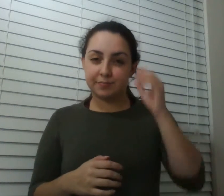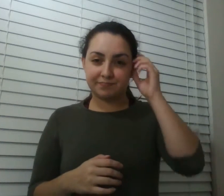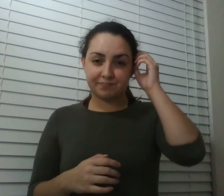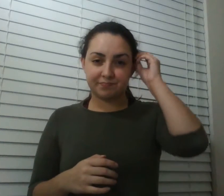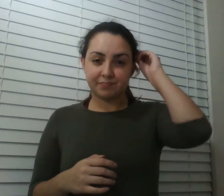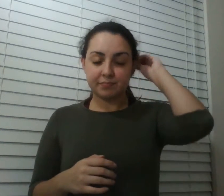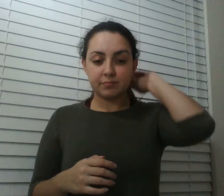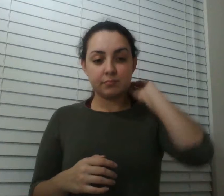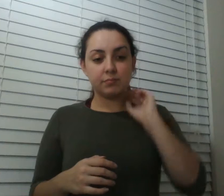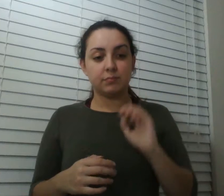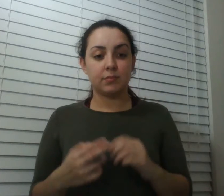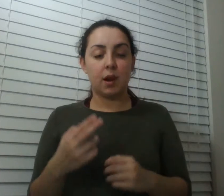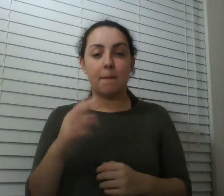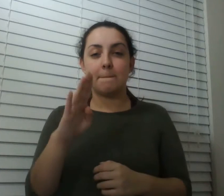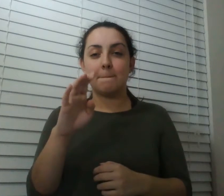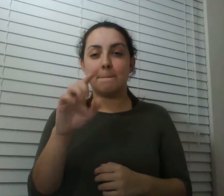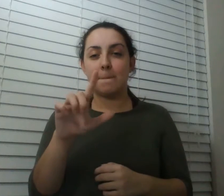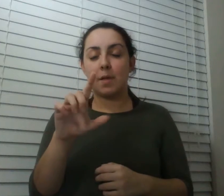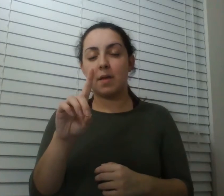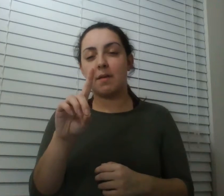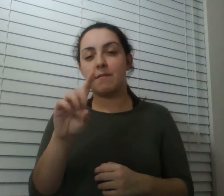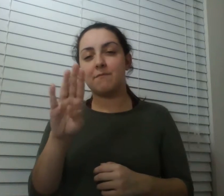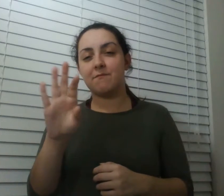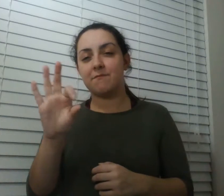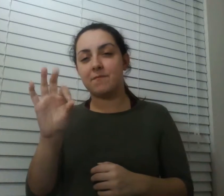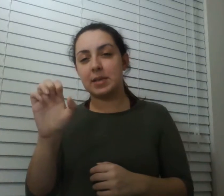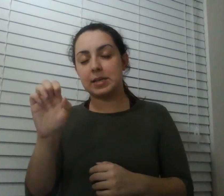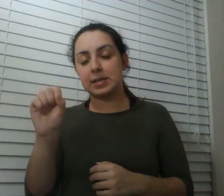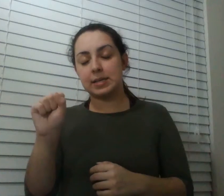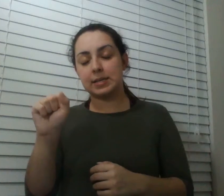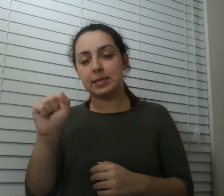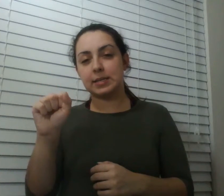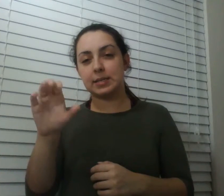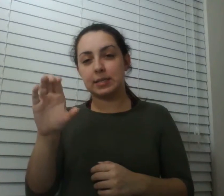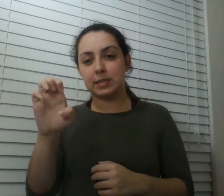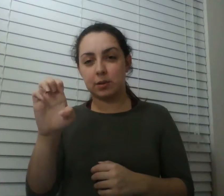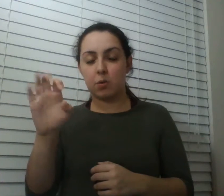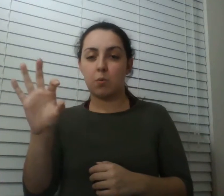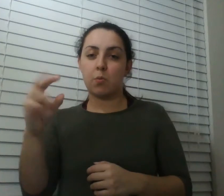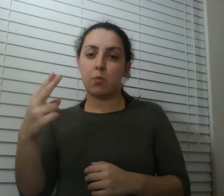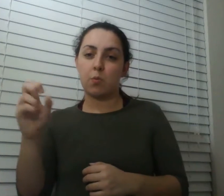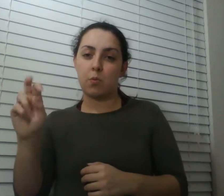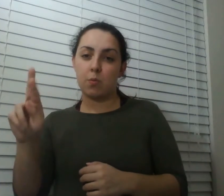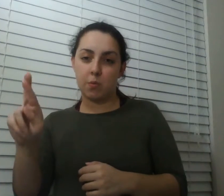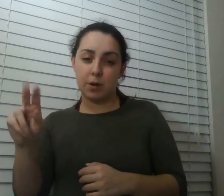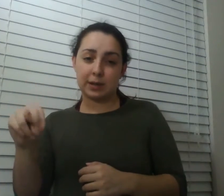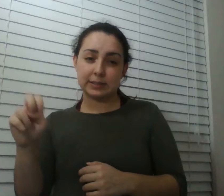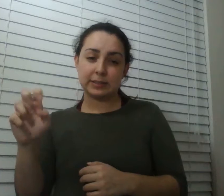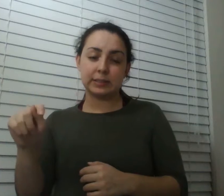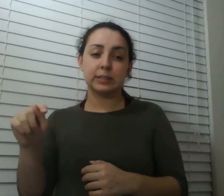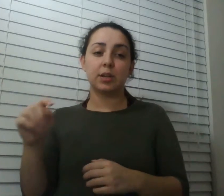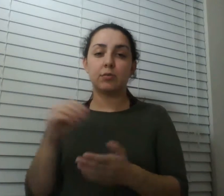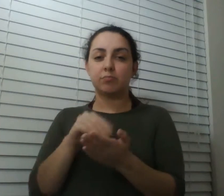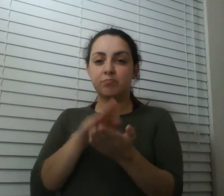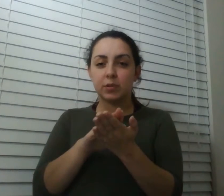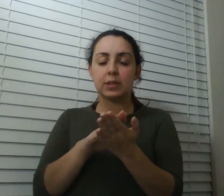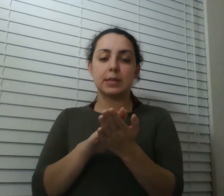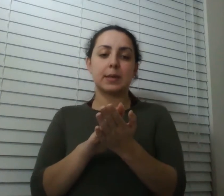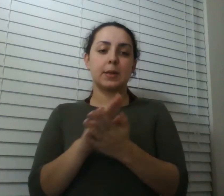rich hearty slightly crunchy similar to getting your hand mashed in a revolving door how three red harvester bold and